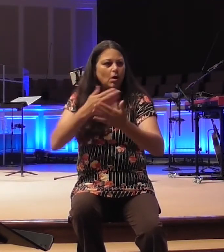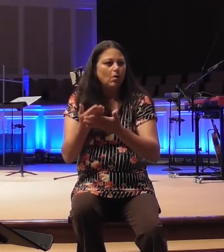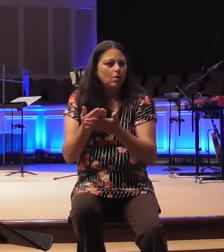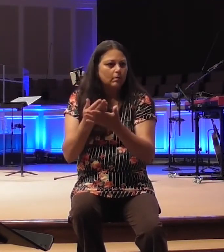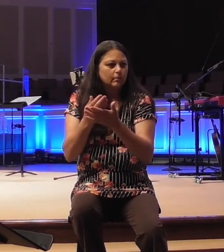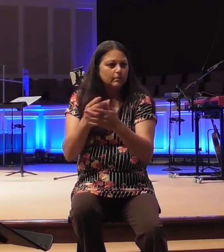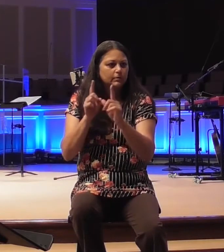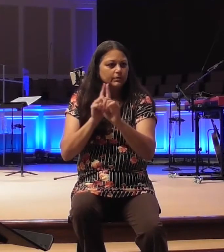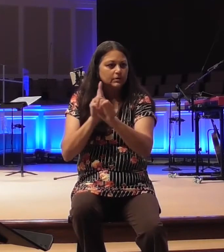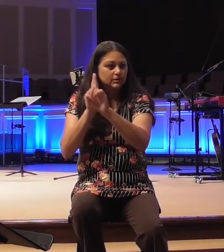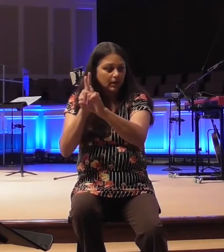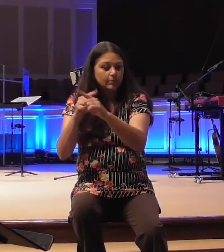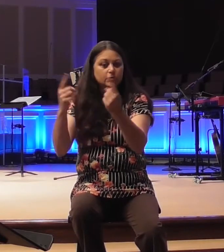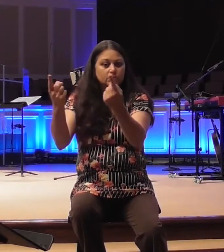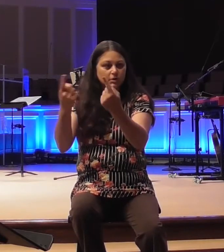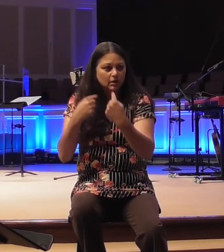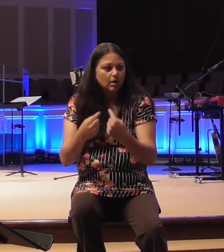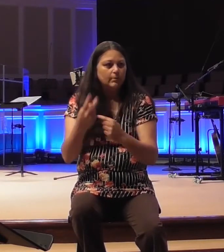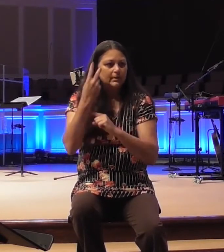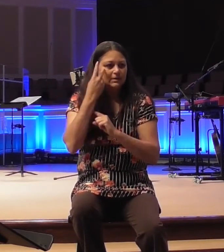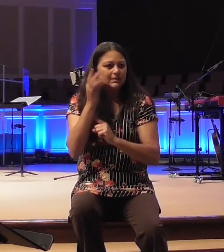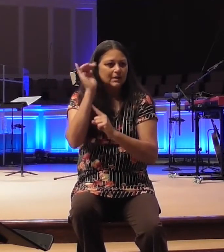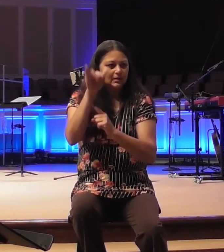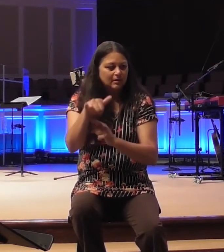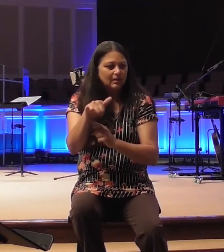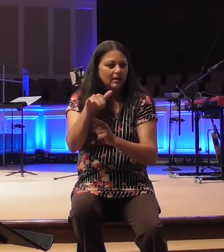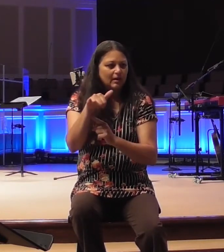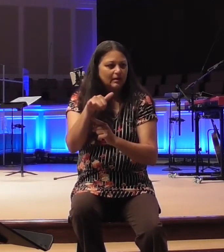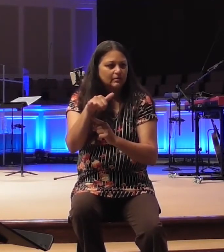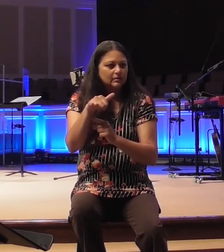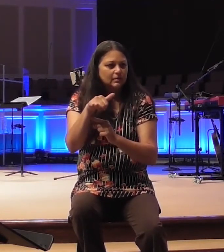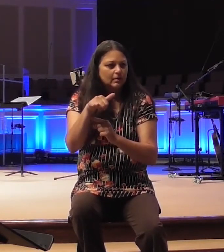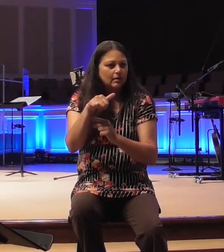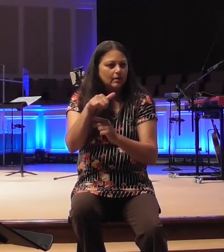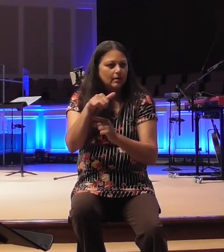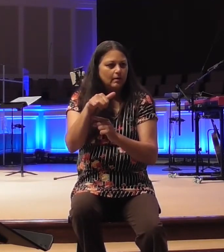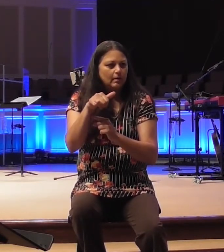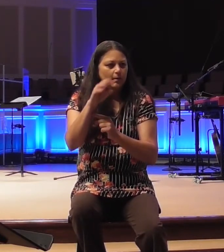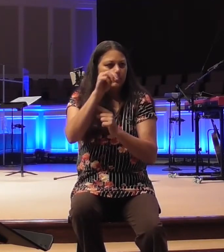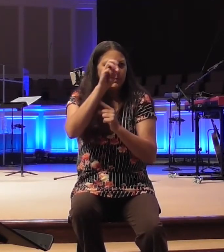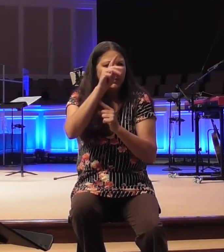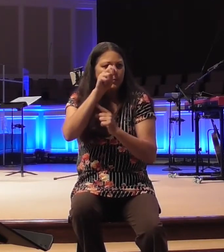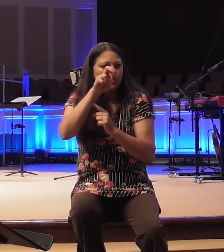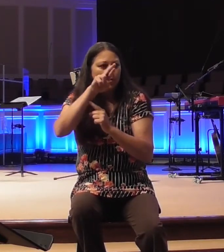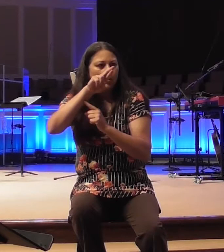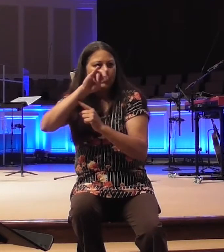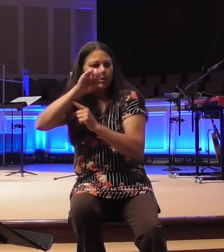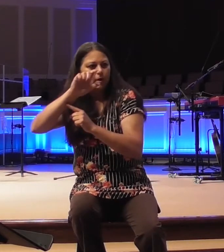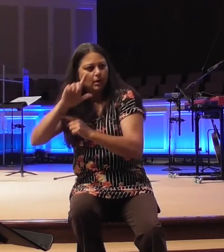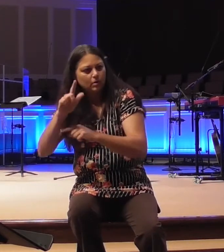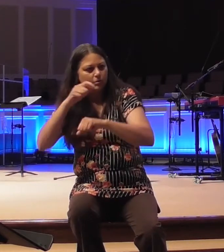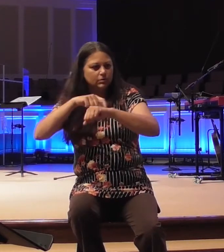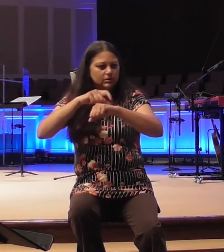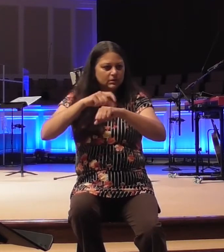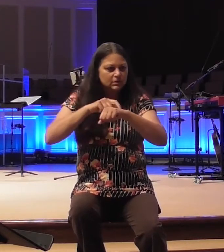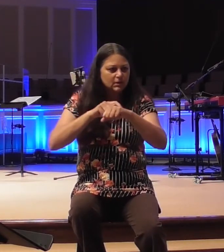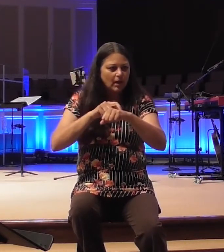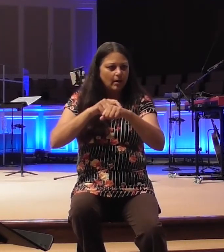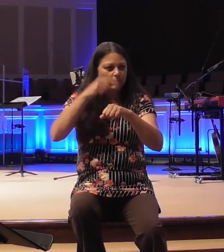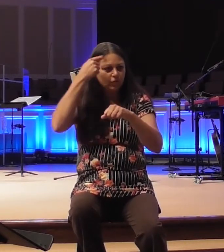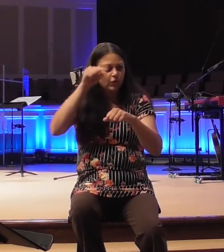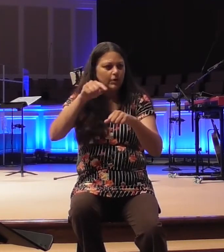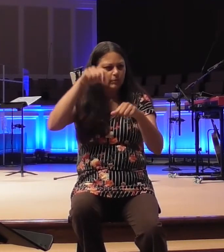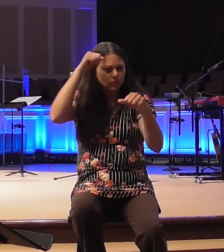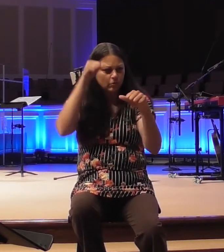to that memorial, over and over and over again, so that they would not forget. I heard sin defined